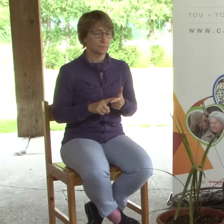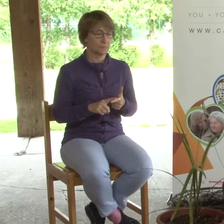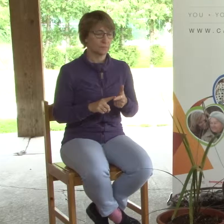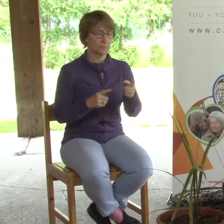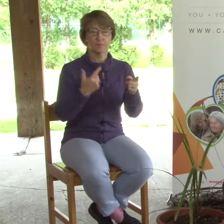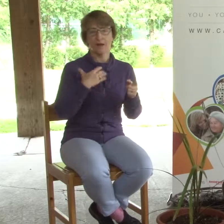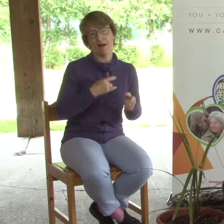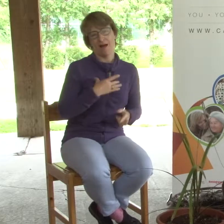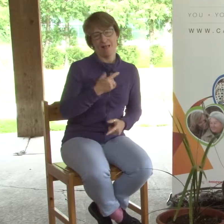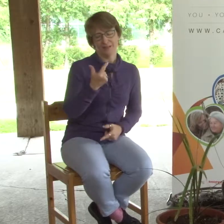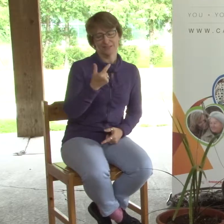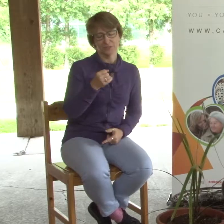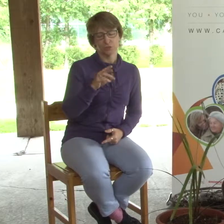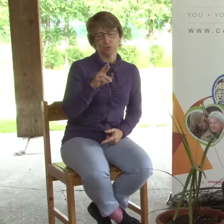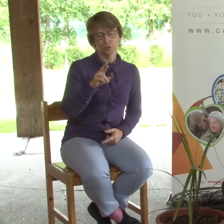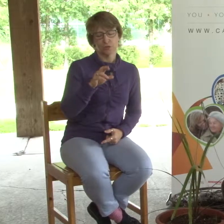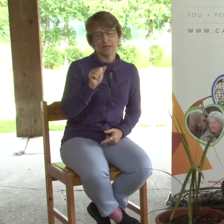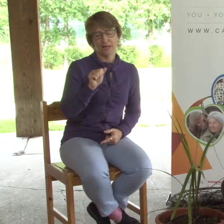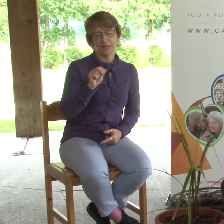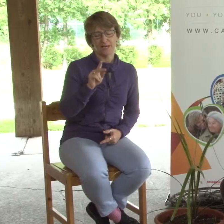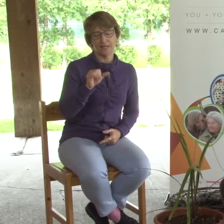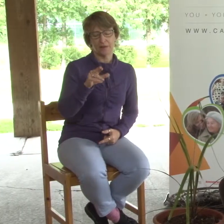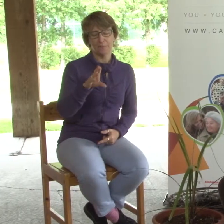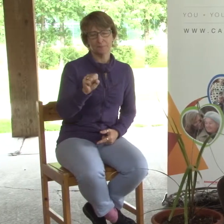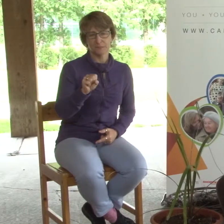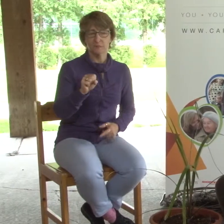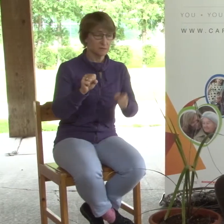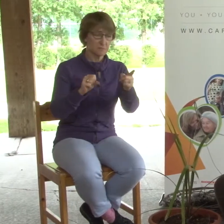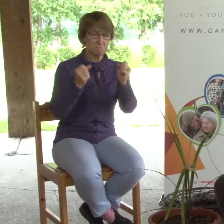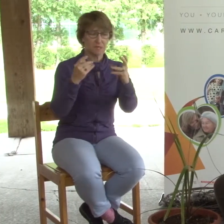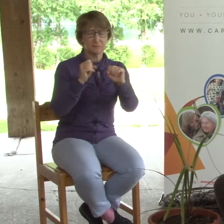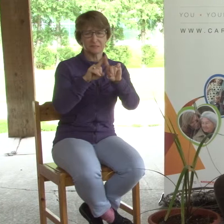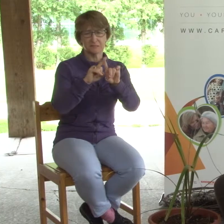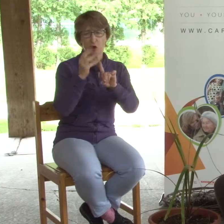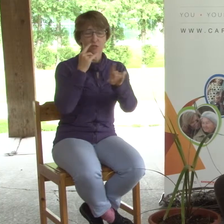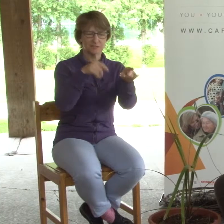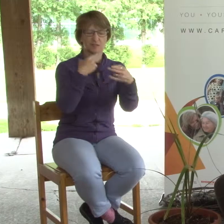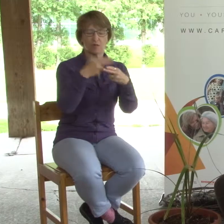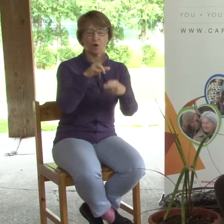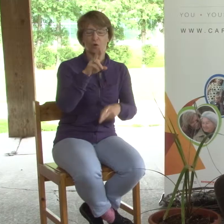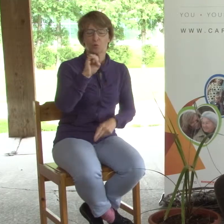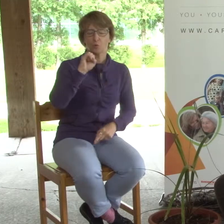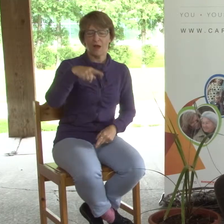I like geraniums. Geraniums come in all kinds of colors. This one is called a raspberry swirl.